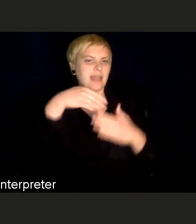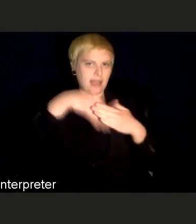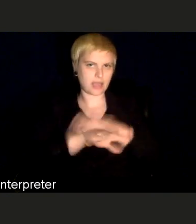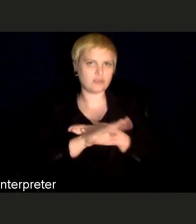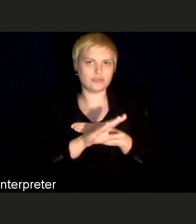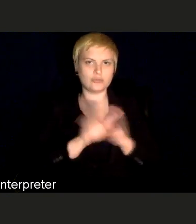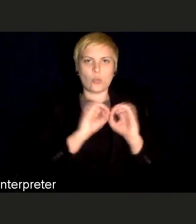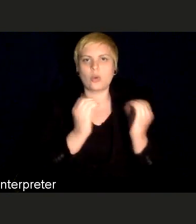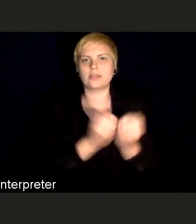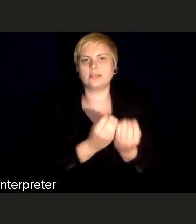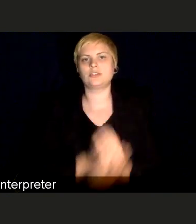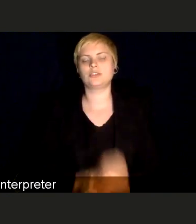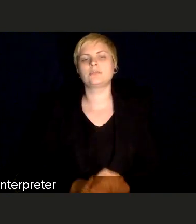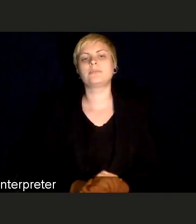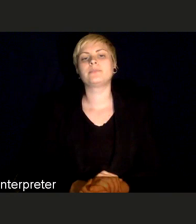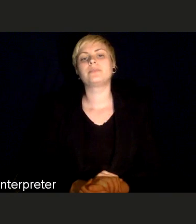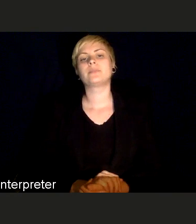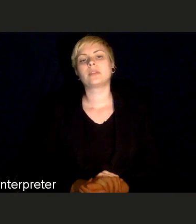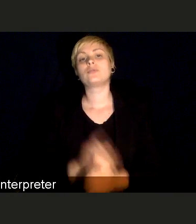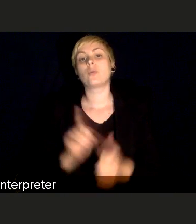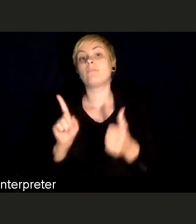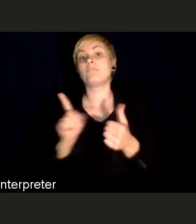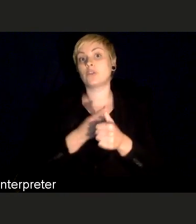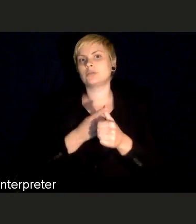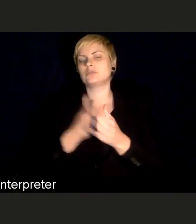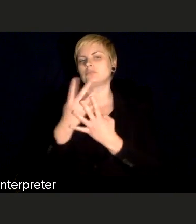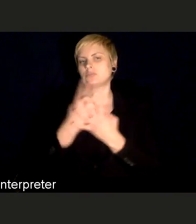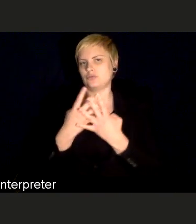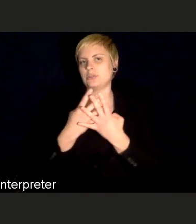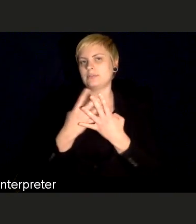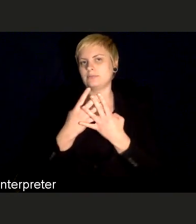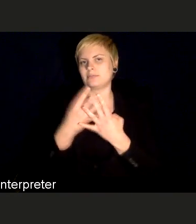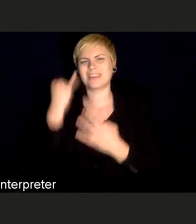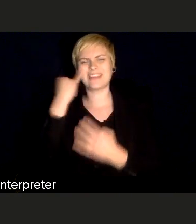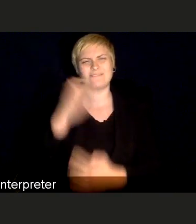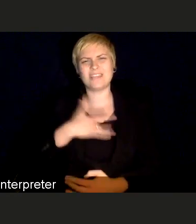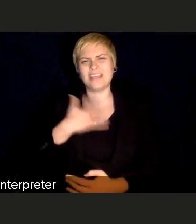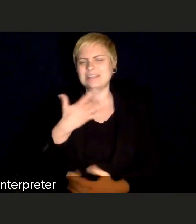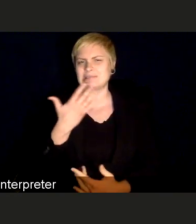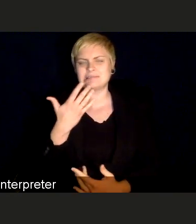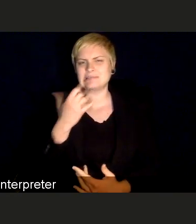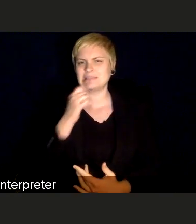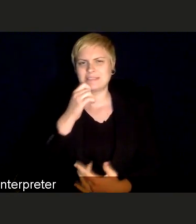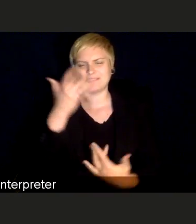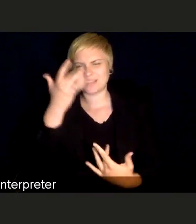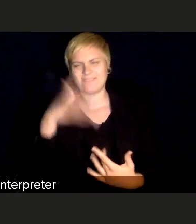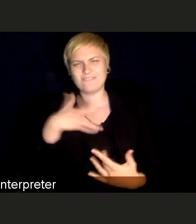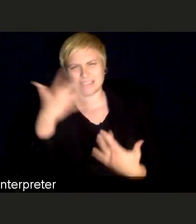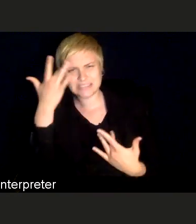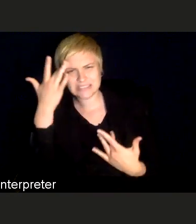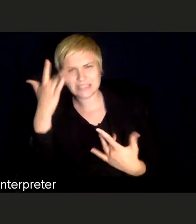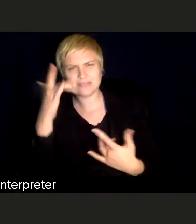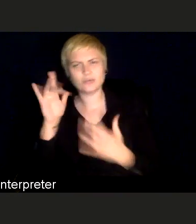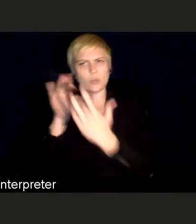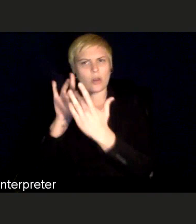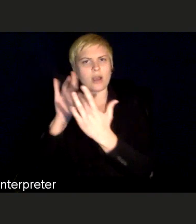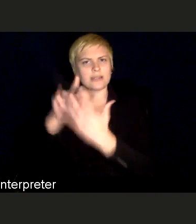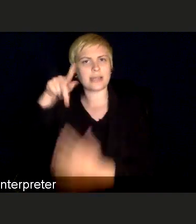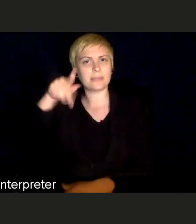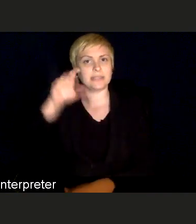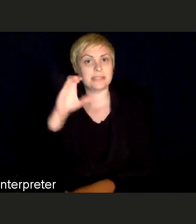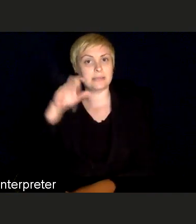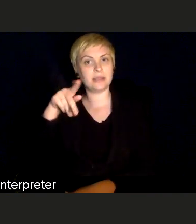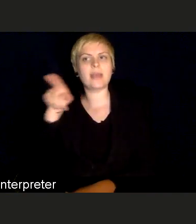So first and foremost, you screen. If you don't feel well and you contact your primary care physician, you will get those